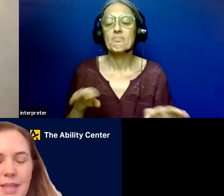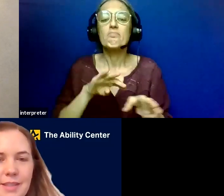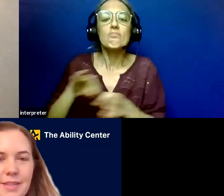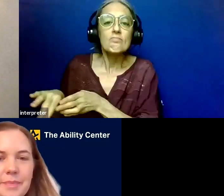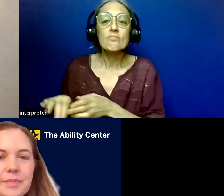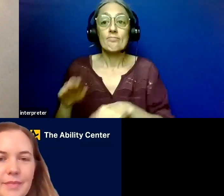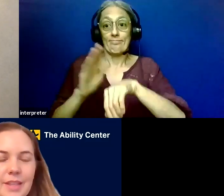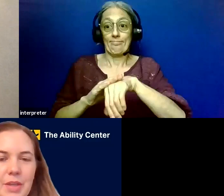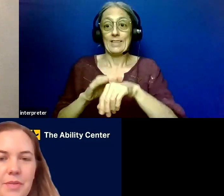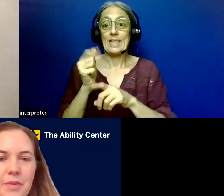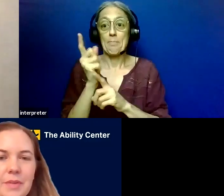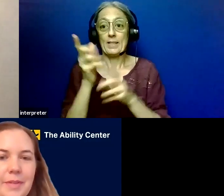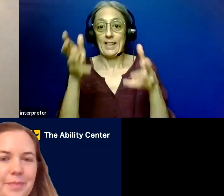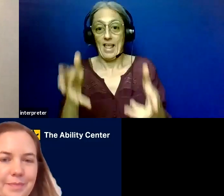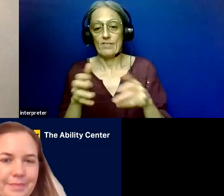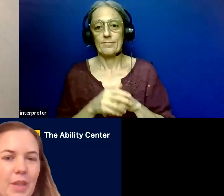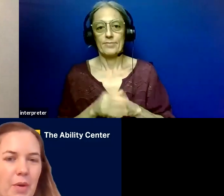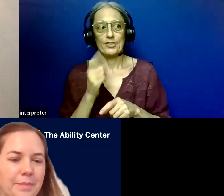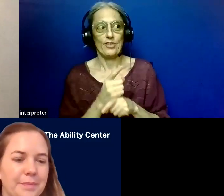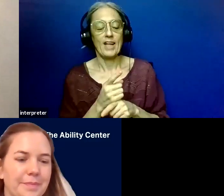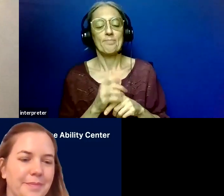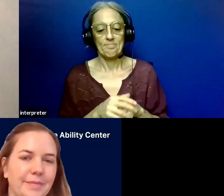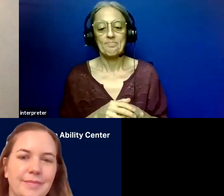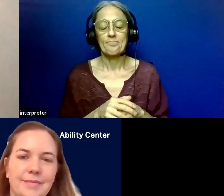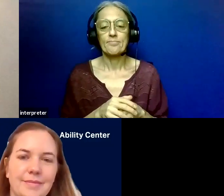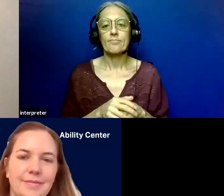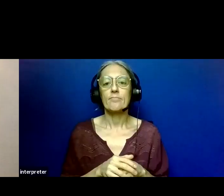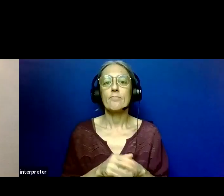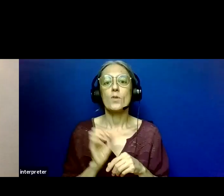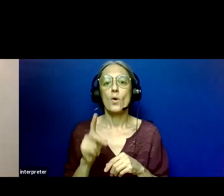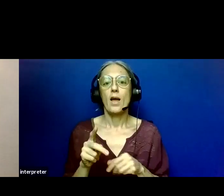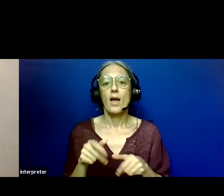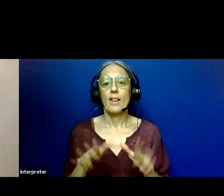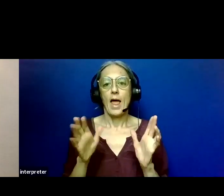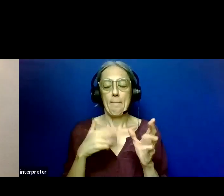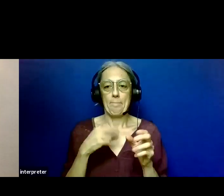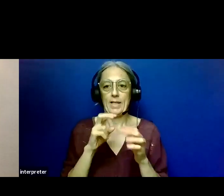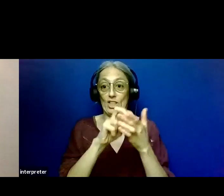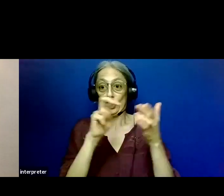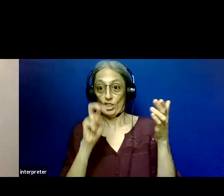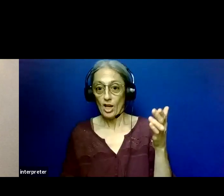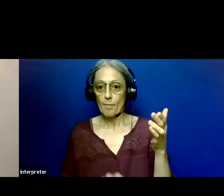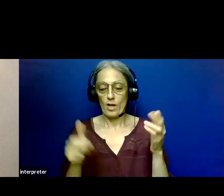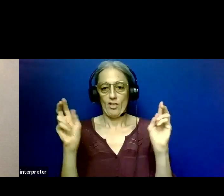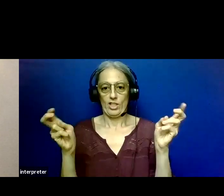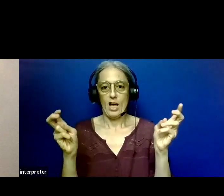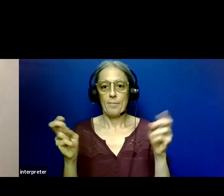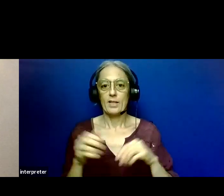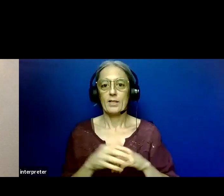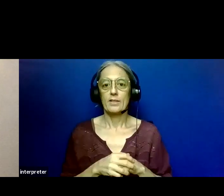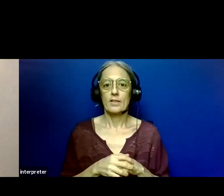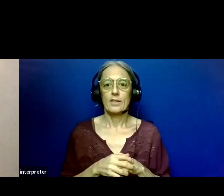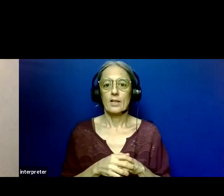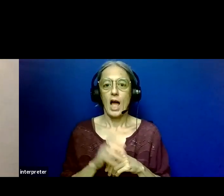We have about 10 minutes. Right, So, I saw that. Okay, so let me jump to something that I would really like to